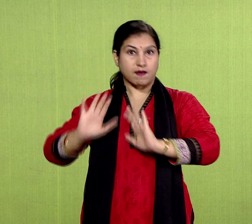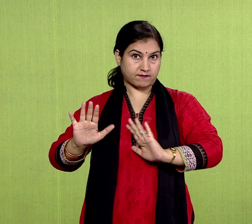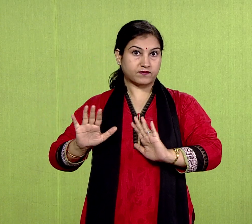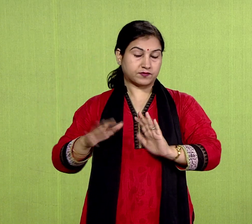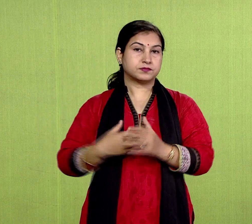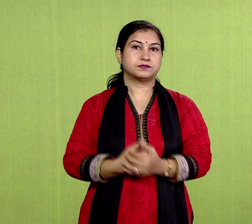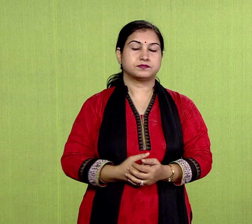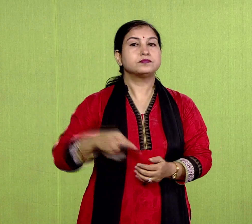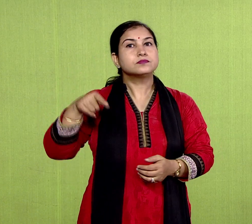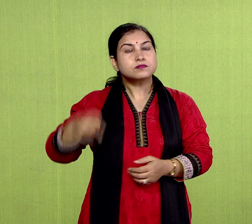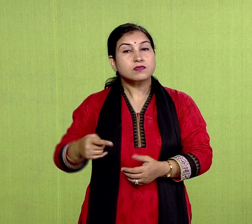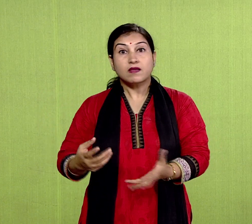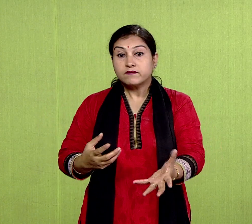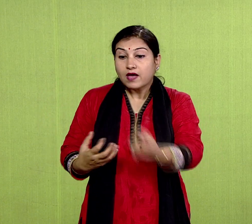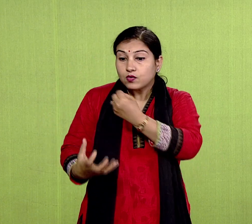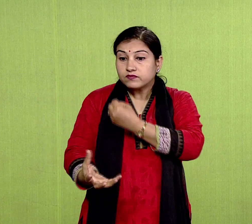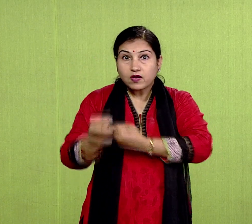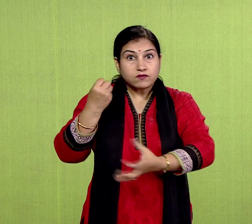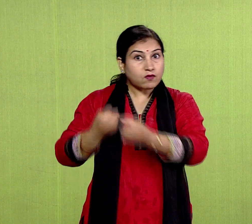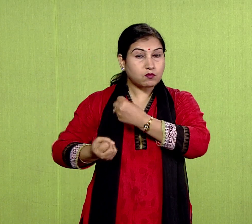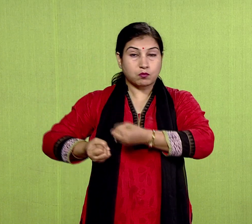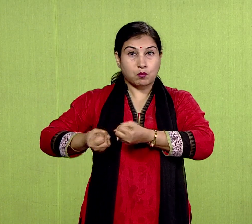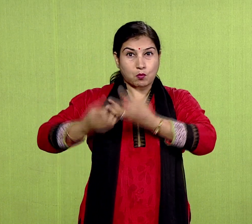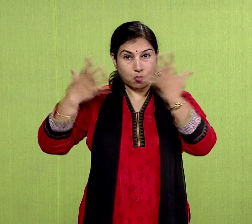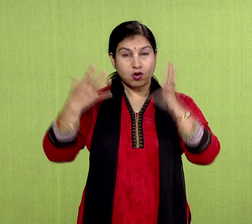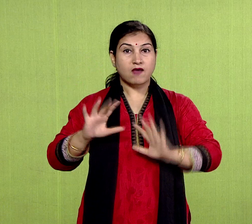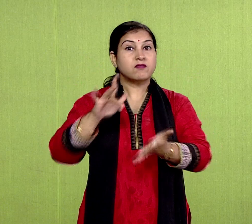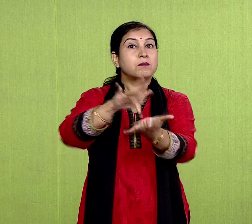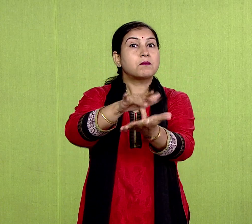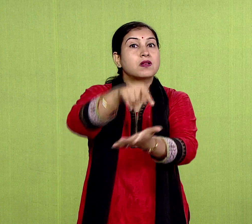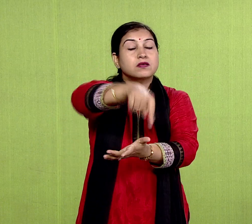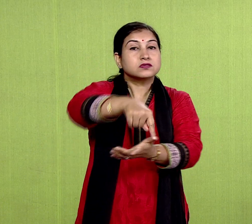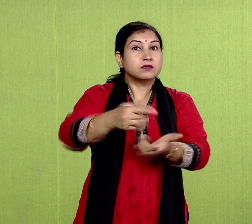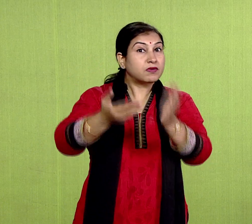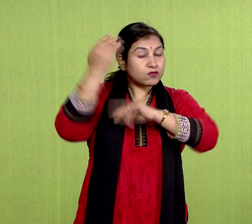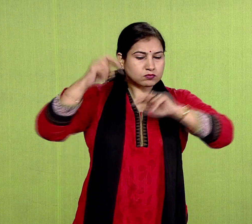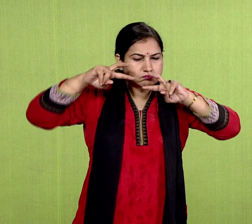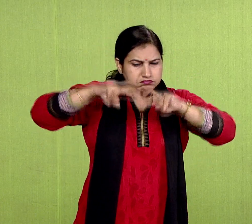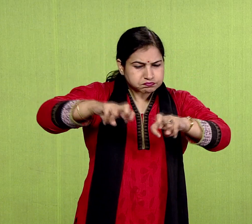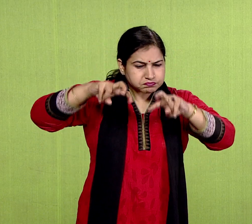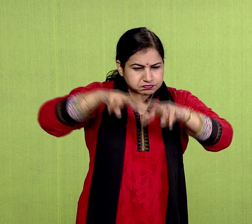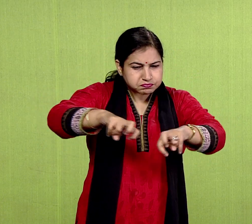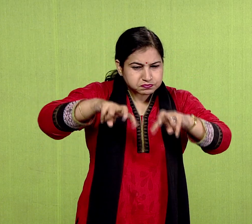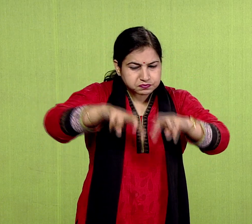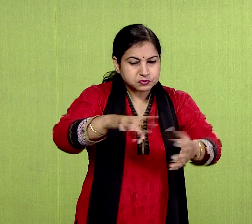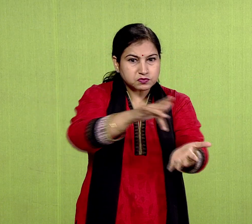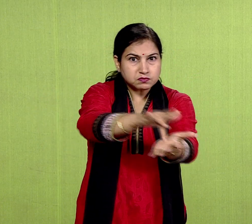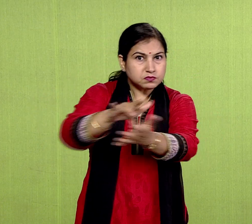Which has been found from excavation of the Vedic sites.